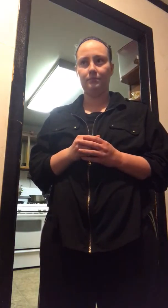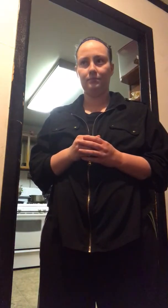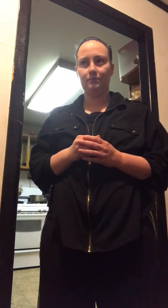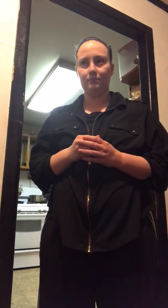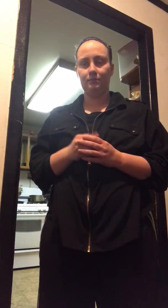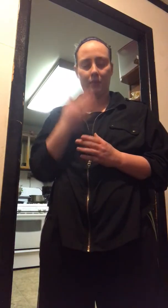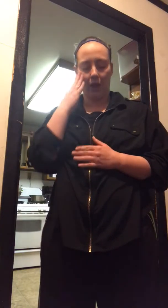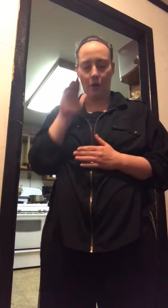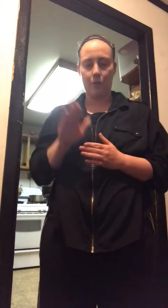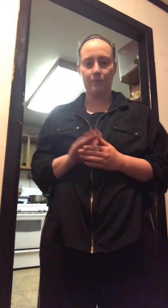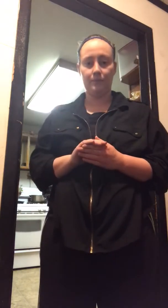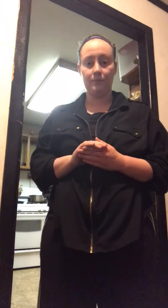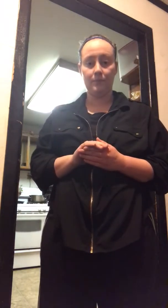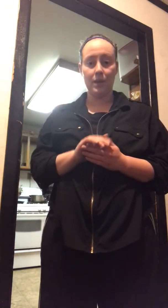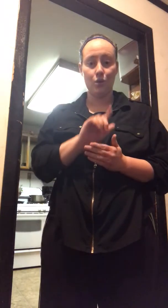I don't know. 27.